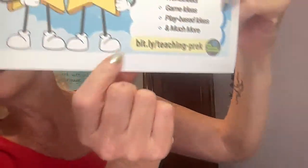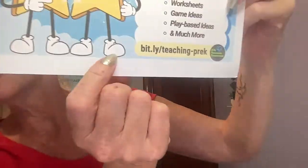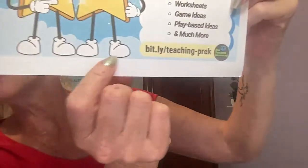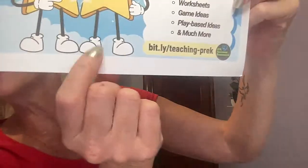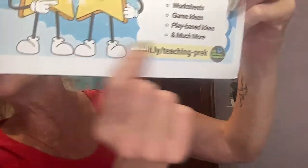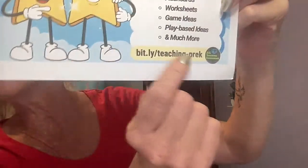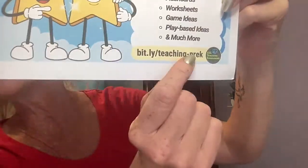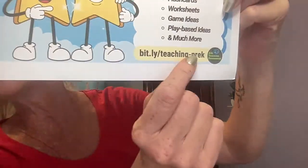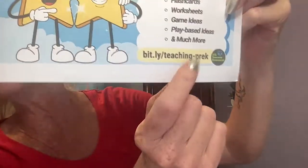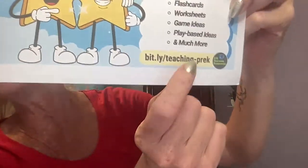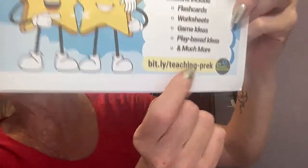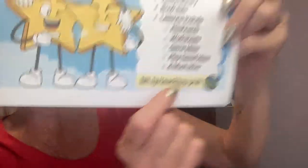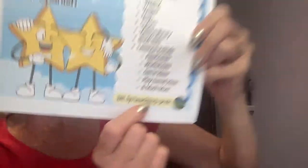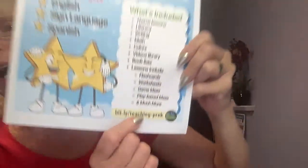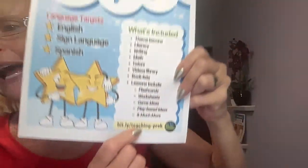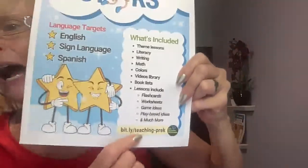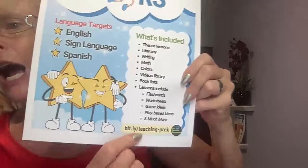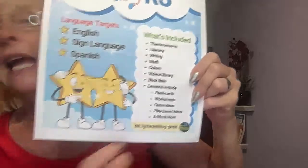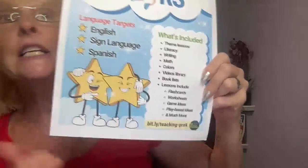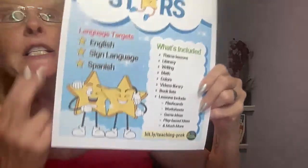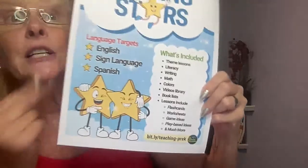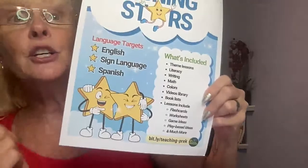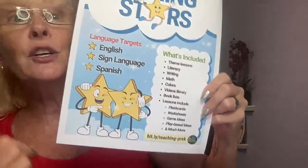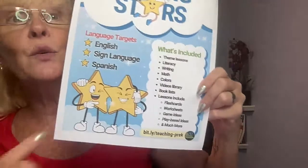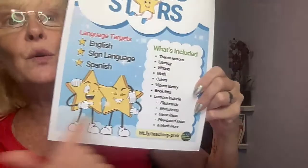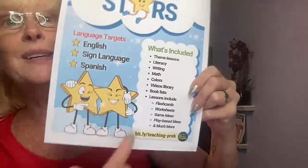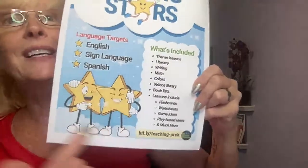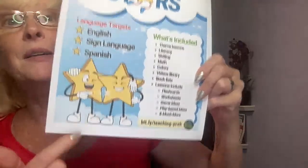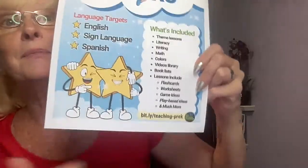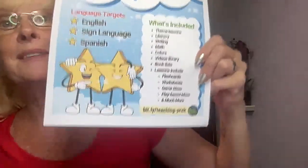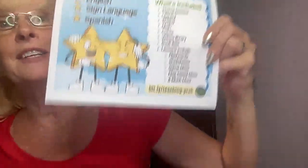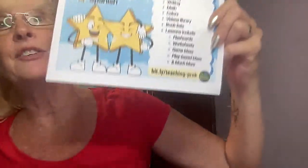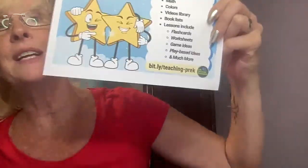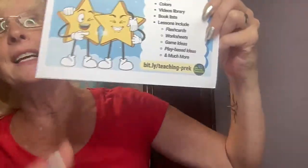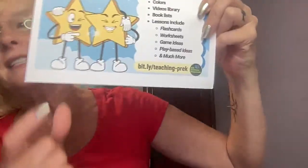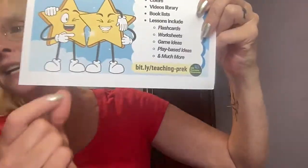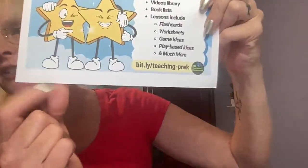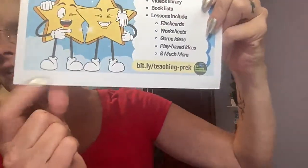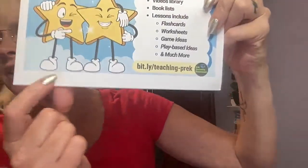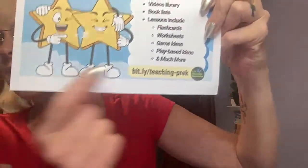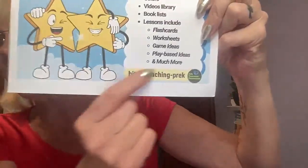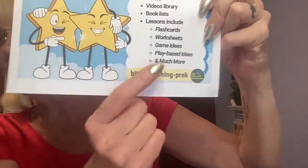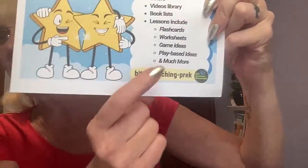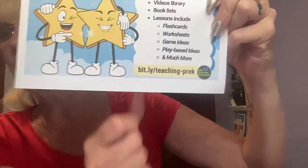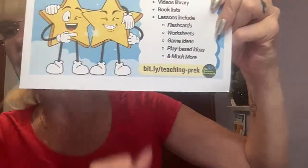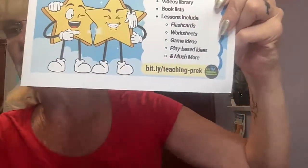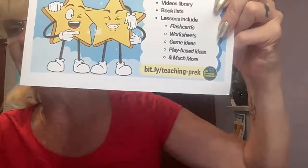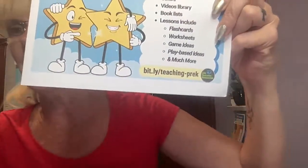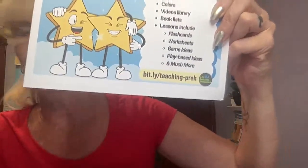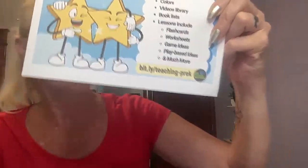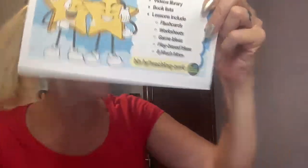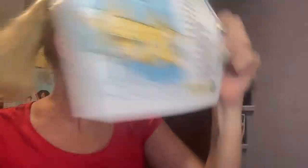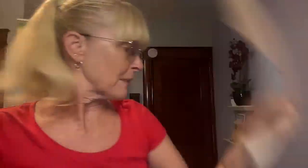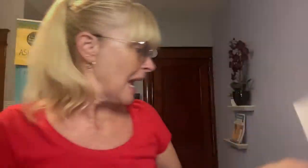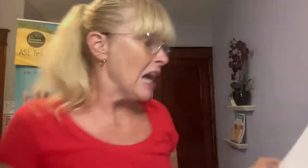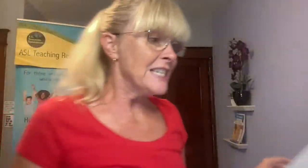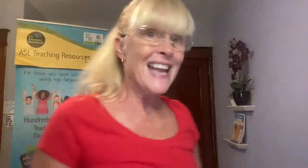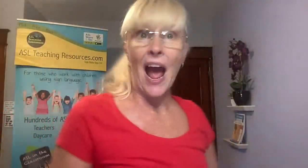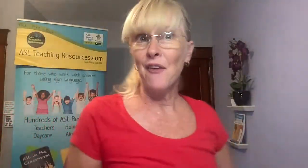Can you see it right there? It is such a cute curriculum that you're going to get. Take a screenshot of it and go check it out. All right. Now for